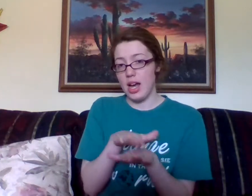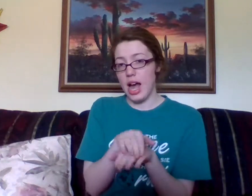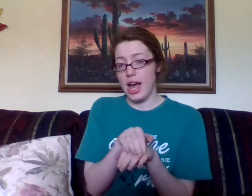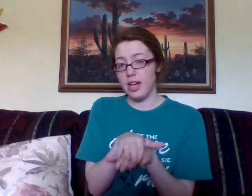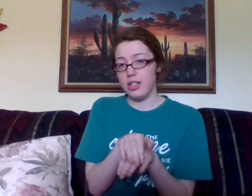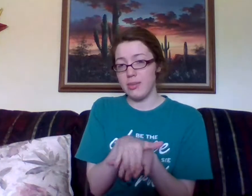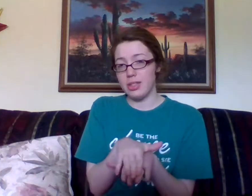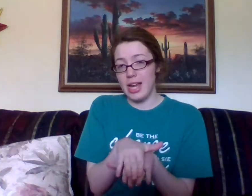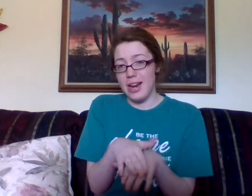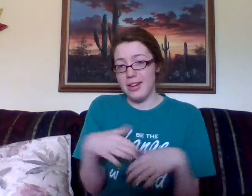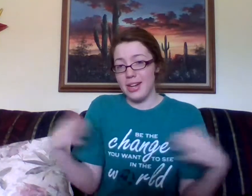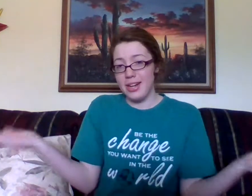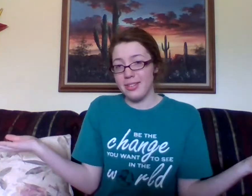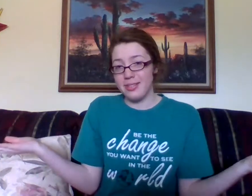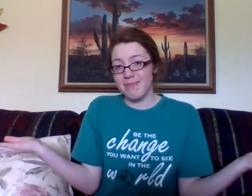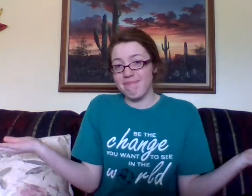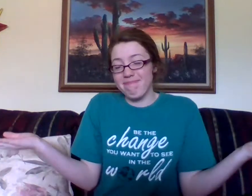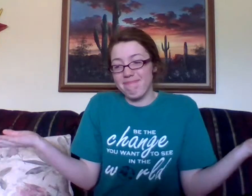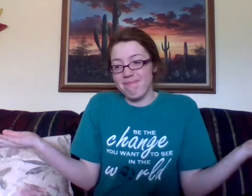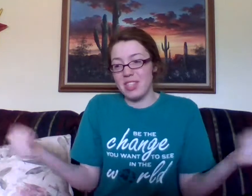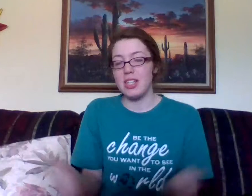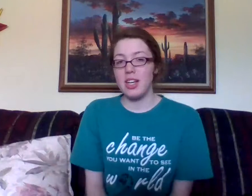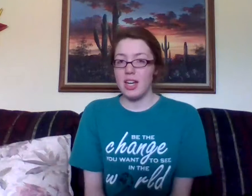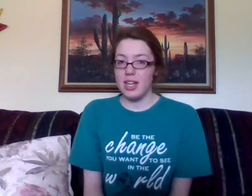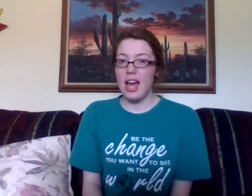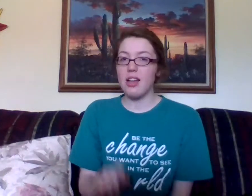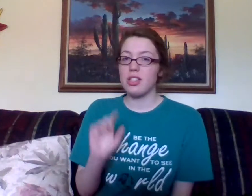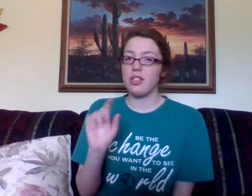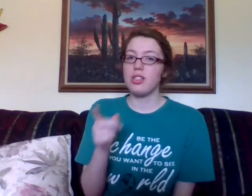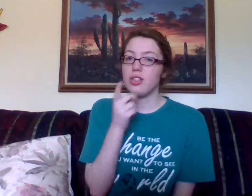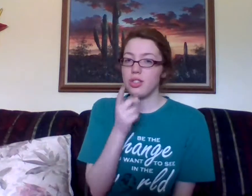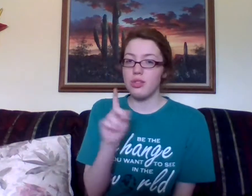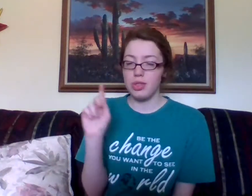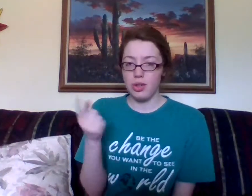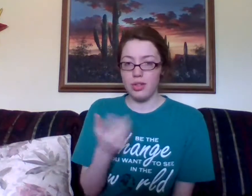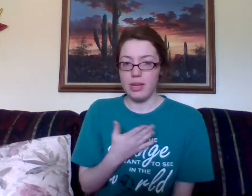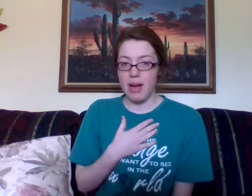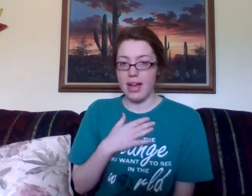I call double standard here. Now, it's true this was only my